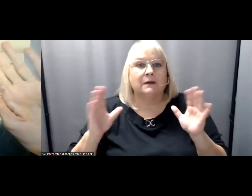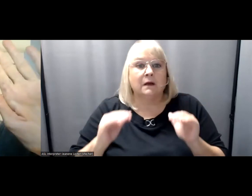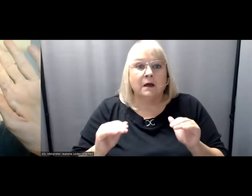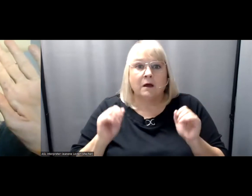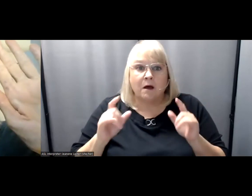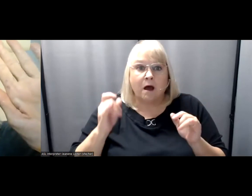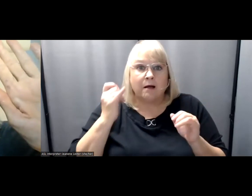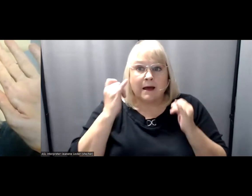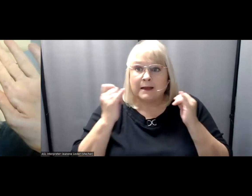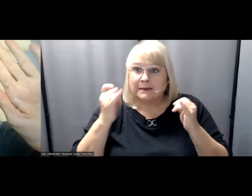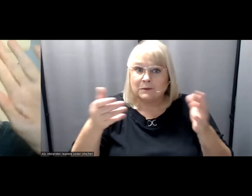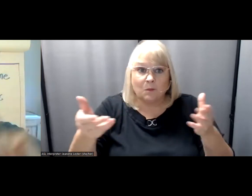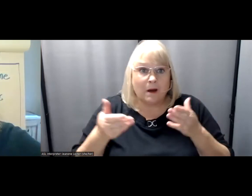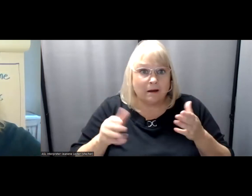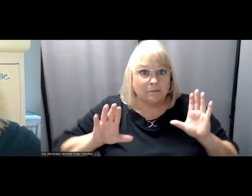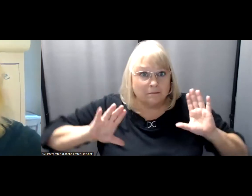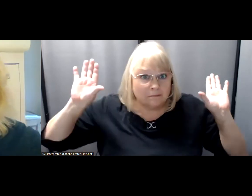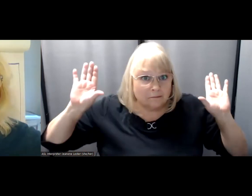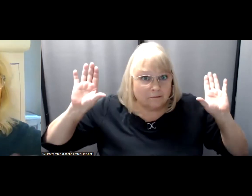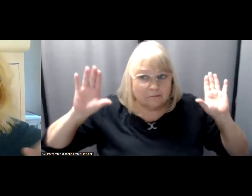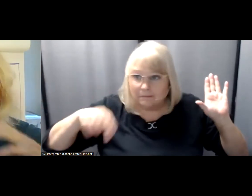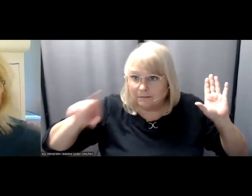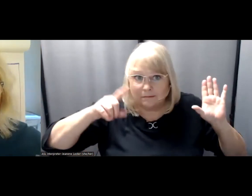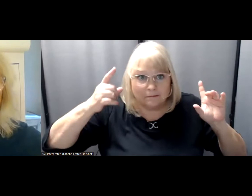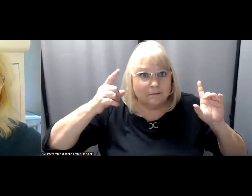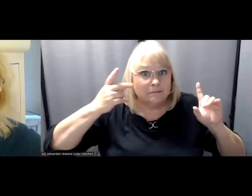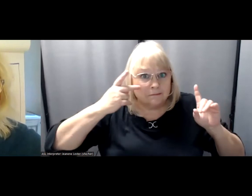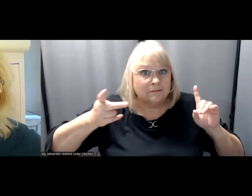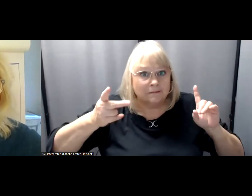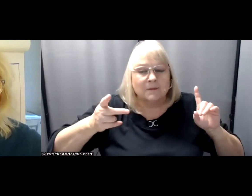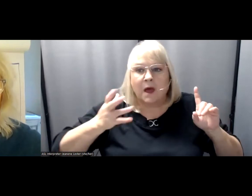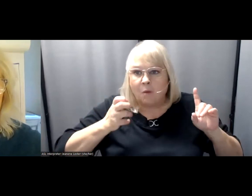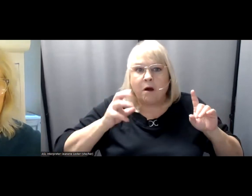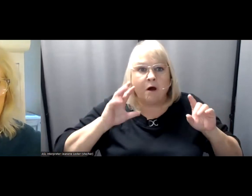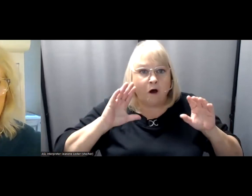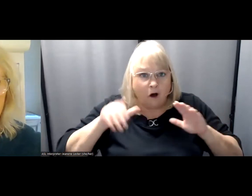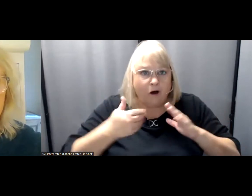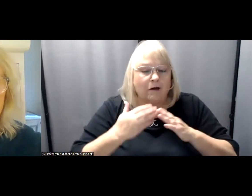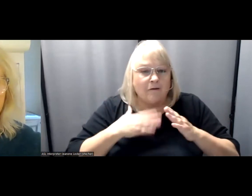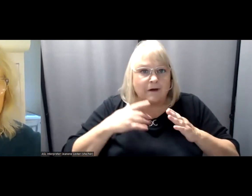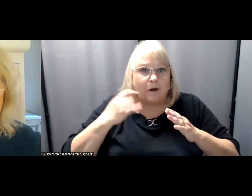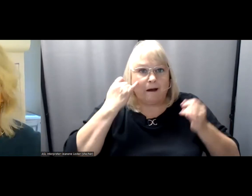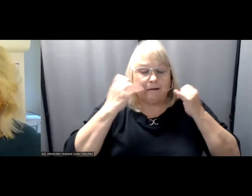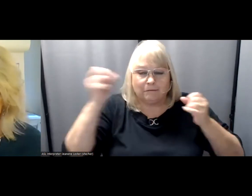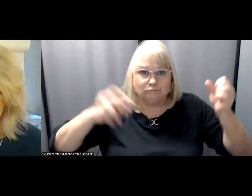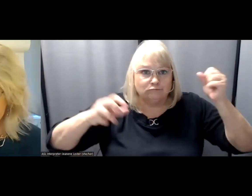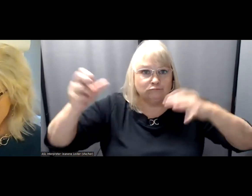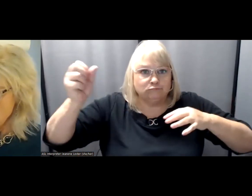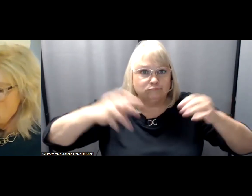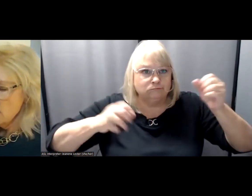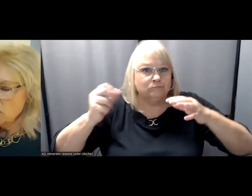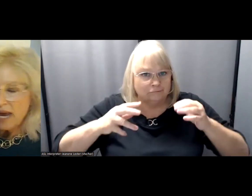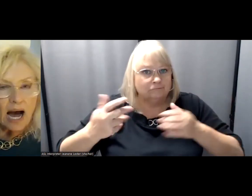that screen tile. Let's see it so that we can add all of our creativity into the conversation,